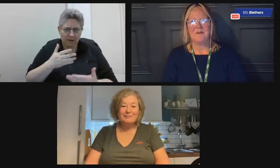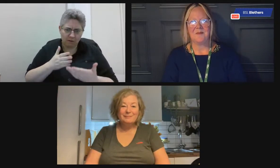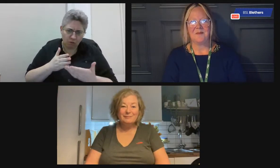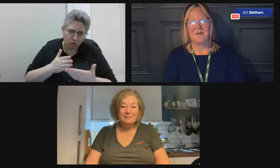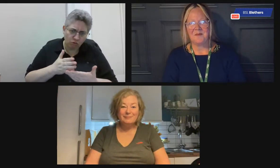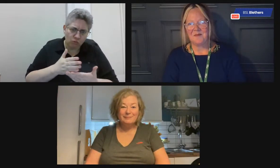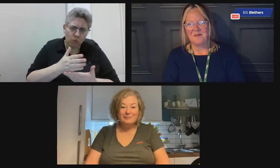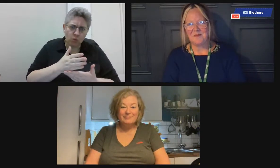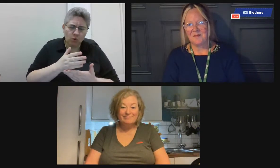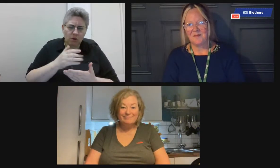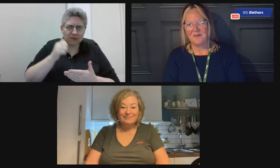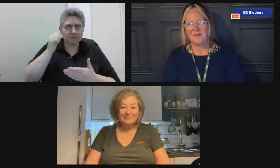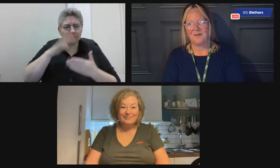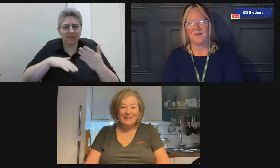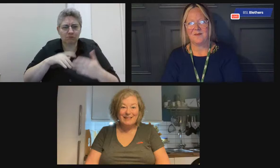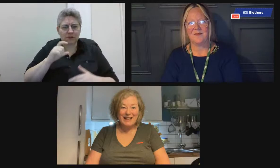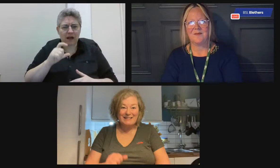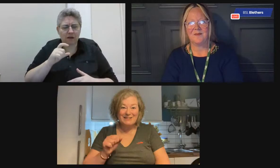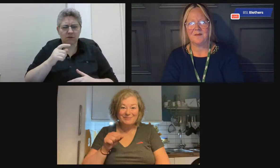now.